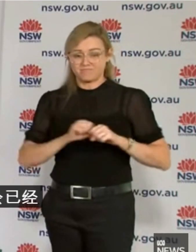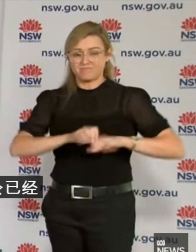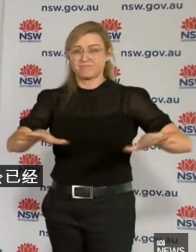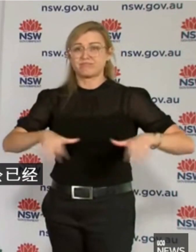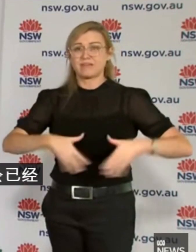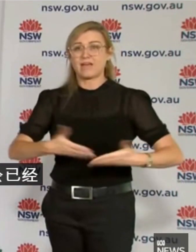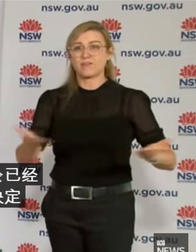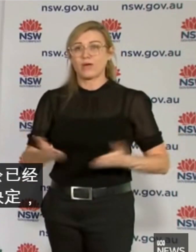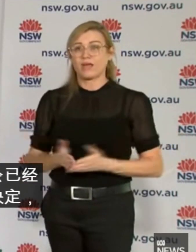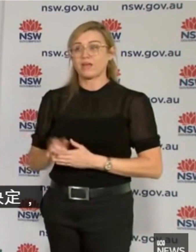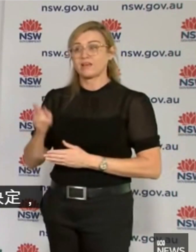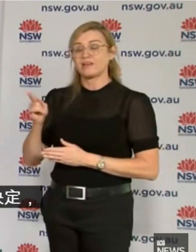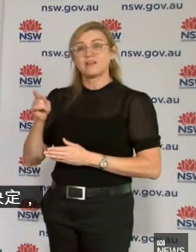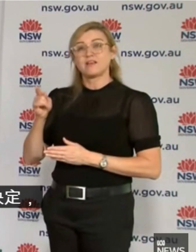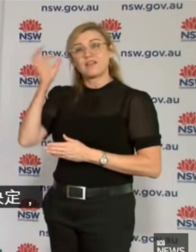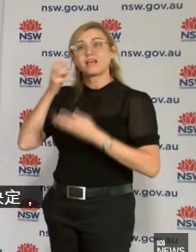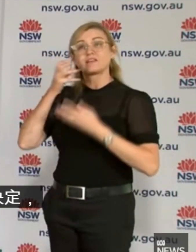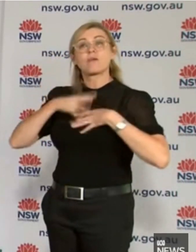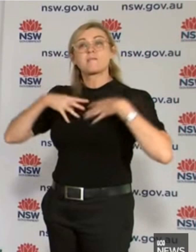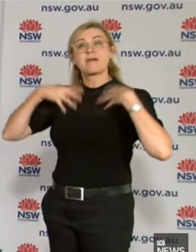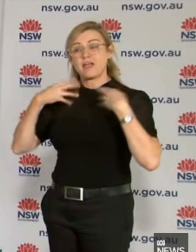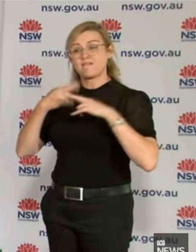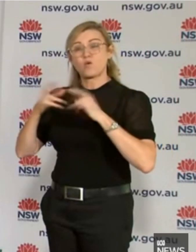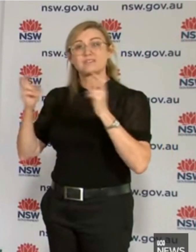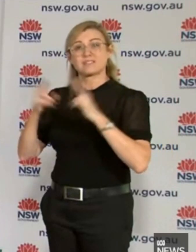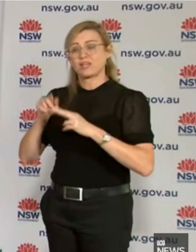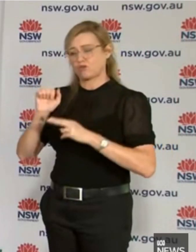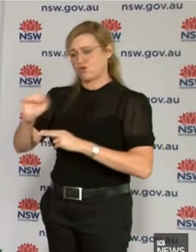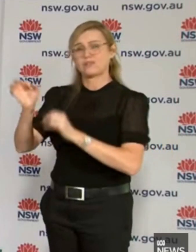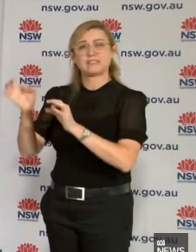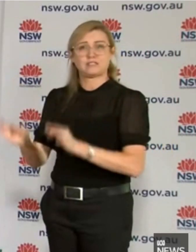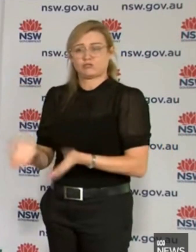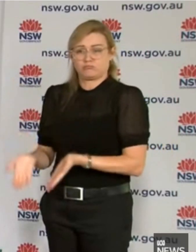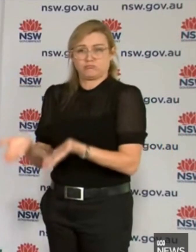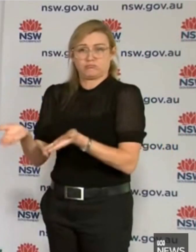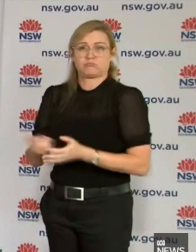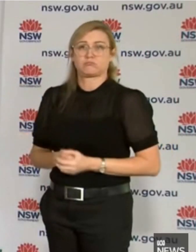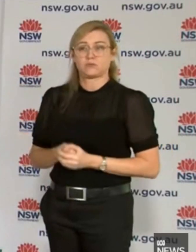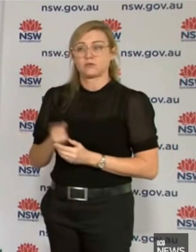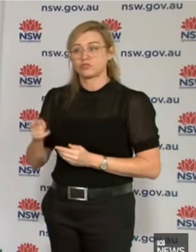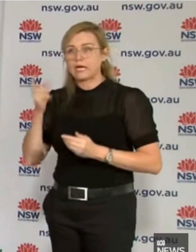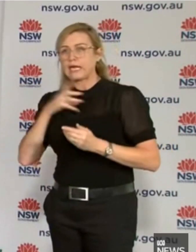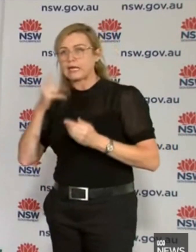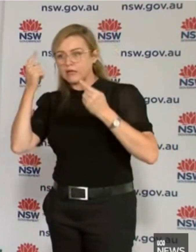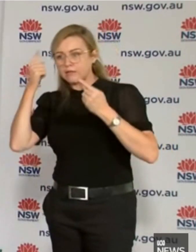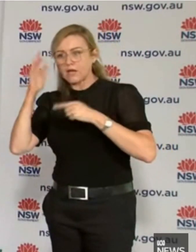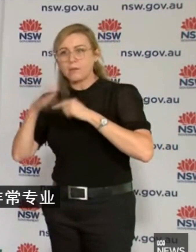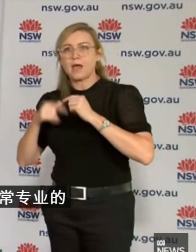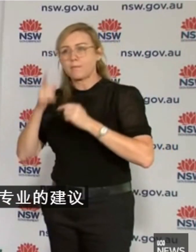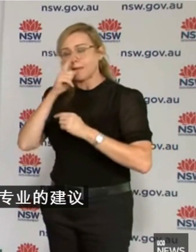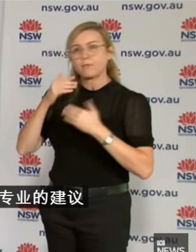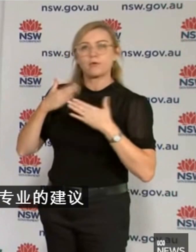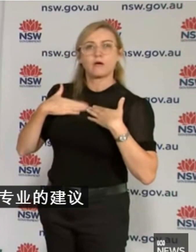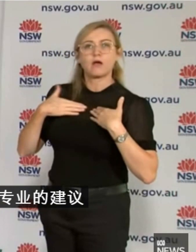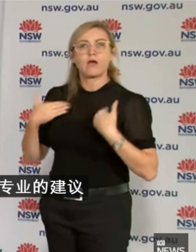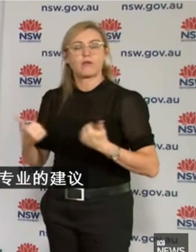have made decisions which she thought was appropriate, but the government, with the benefit of the very expert advice of